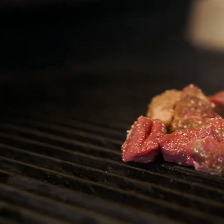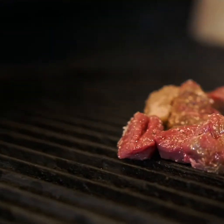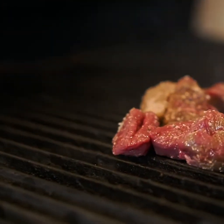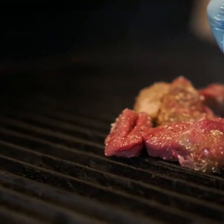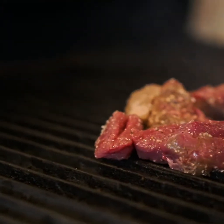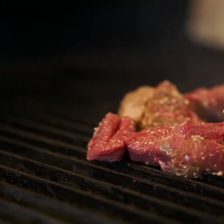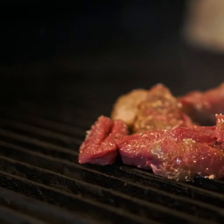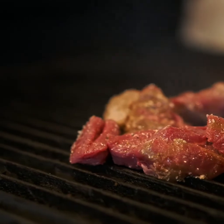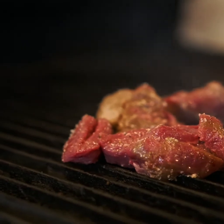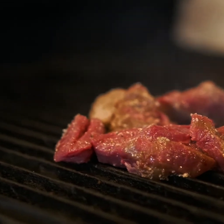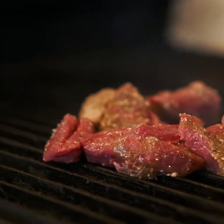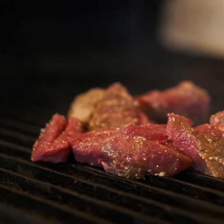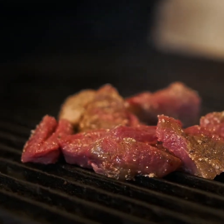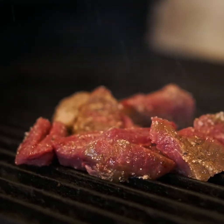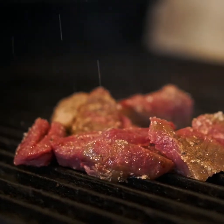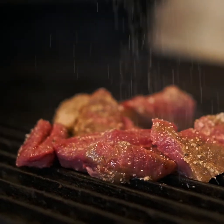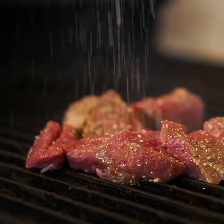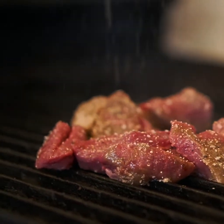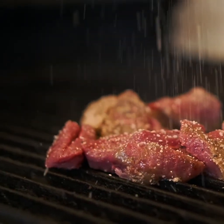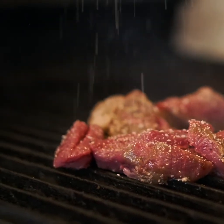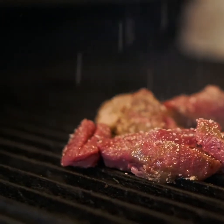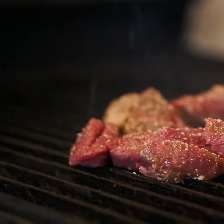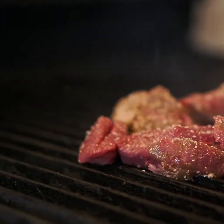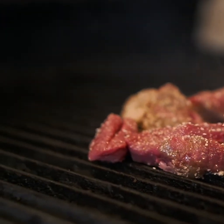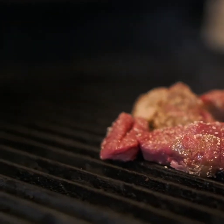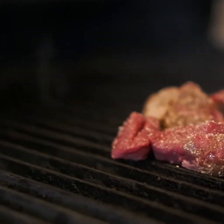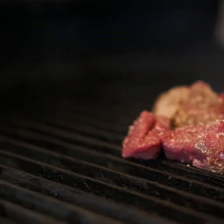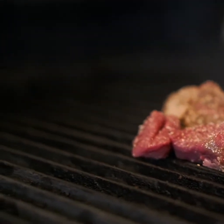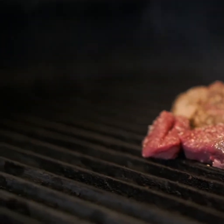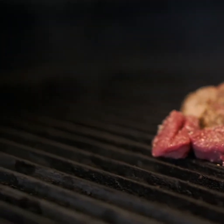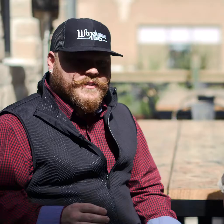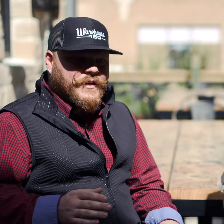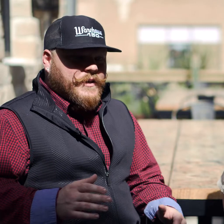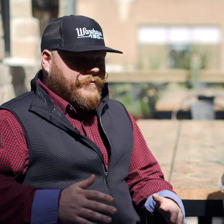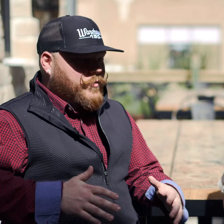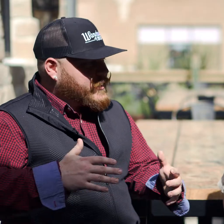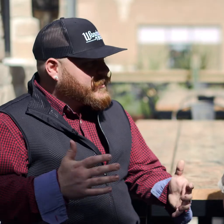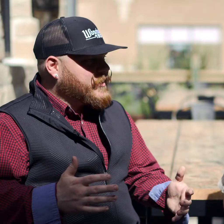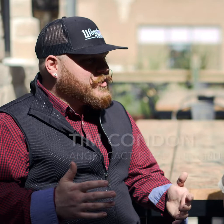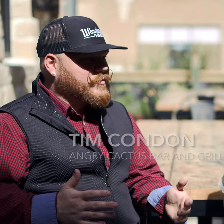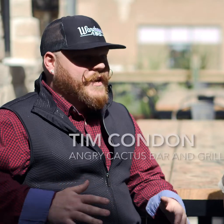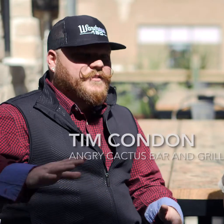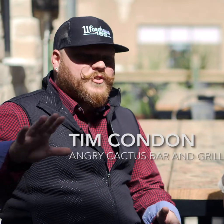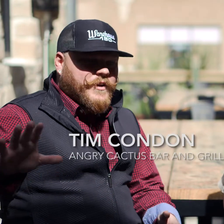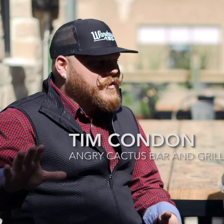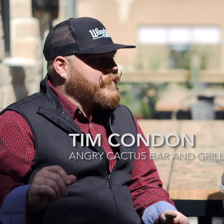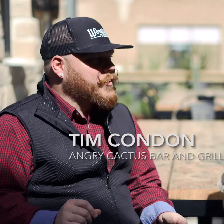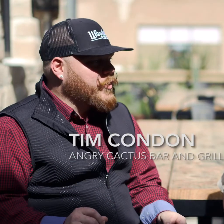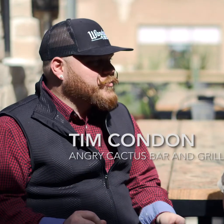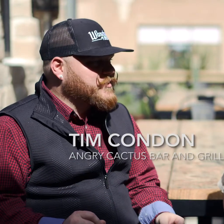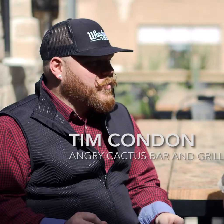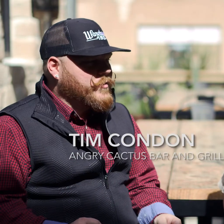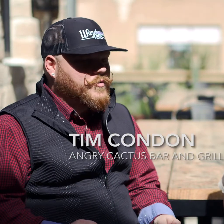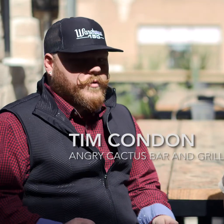restaurants at the moment, but you can still enjoy what they're putting on the table. It's really important to keep in mind that if you want to, take some stress off